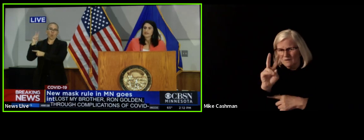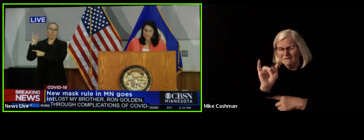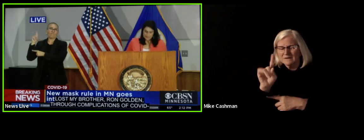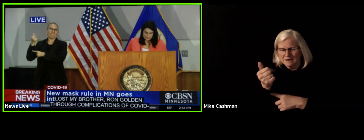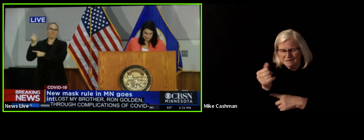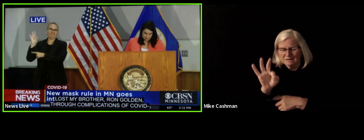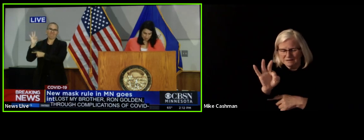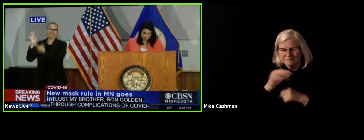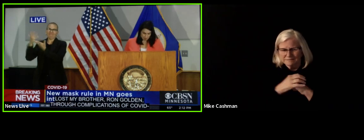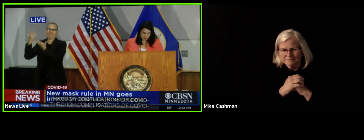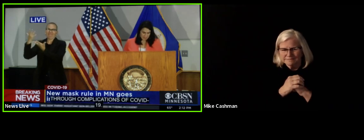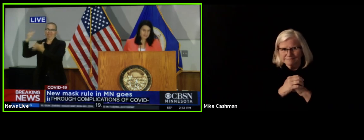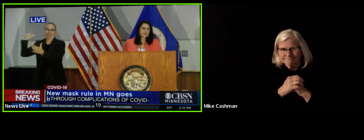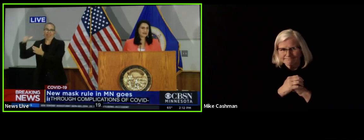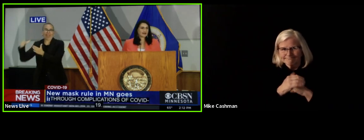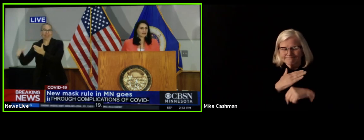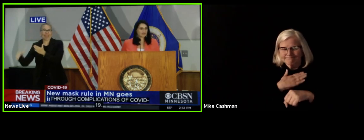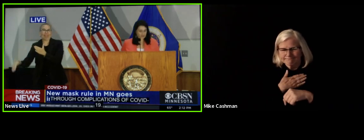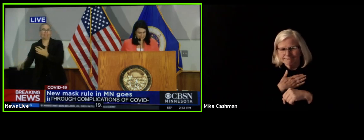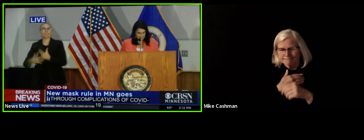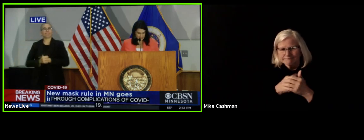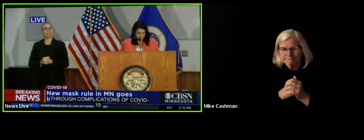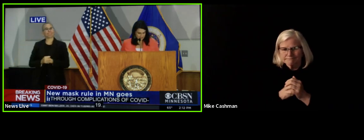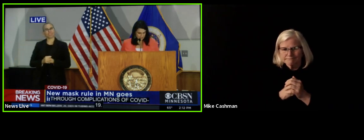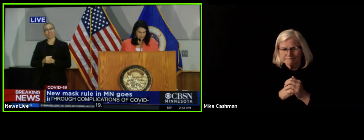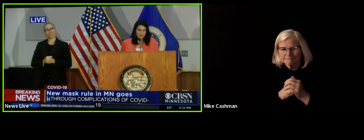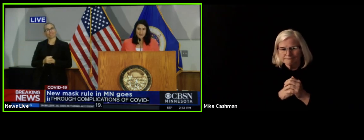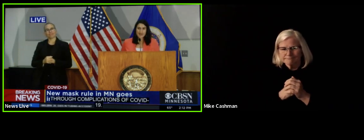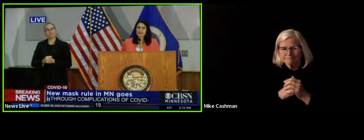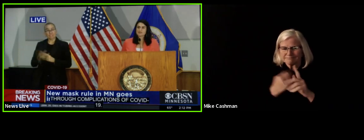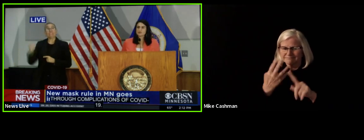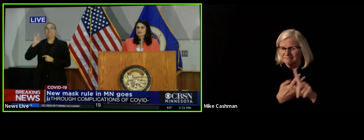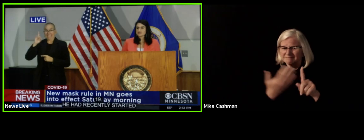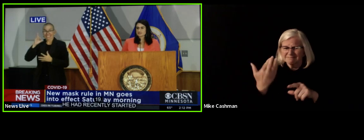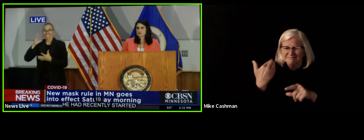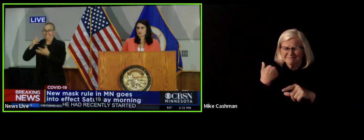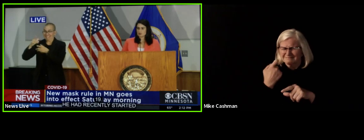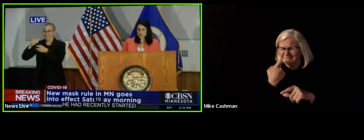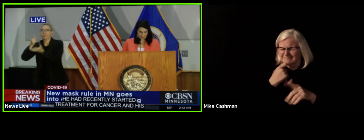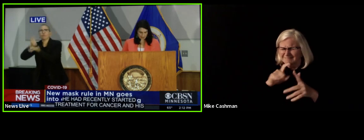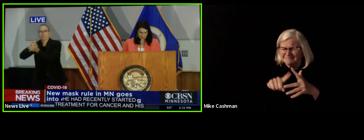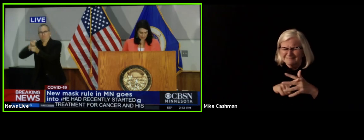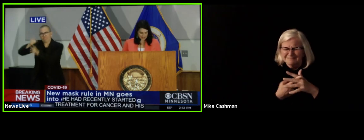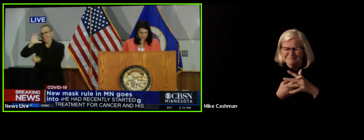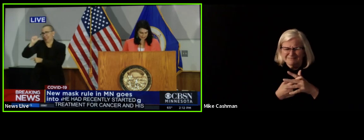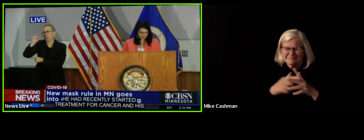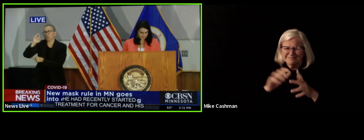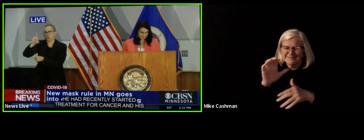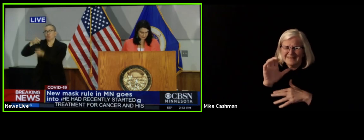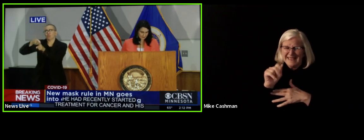He had recently started treatment for cancer, and his immune system was